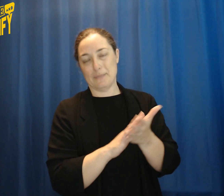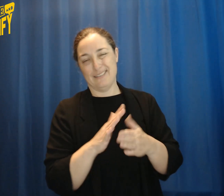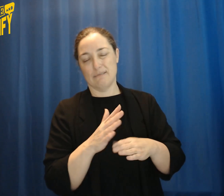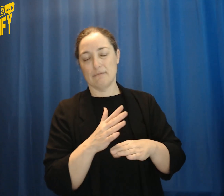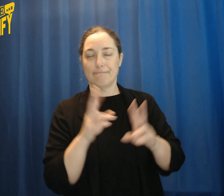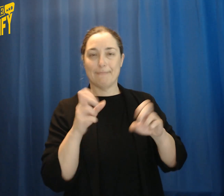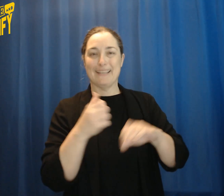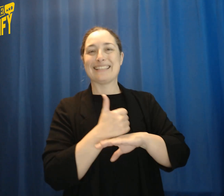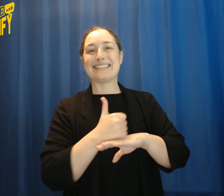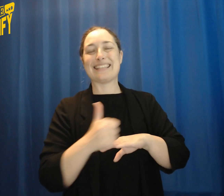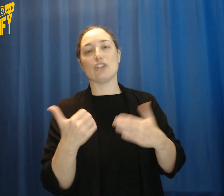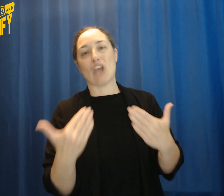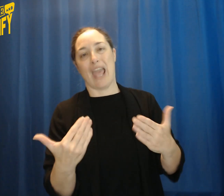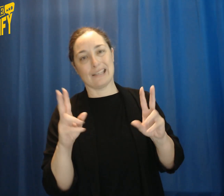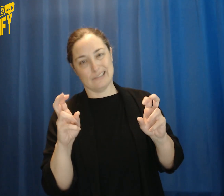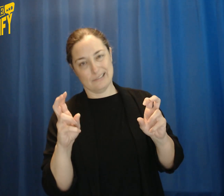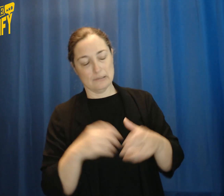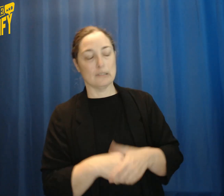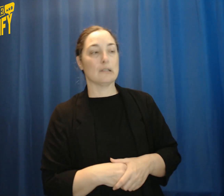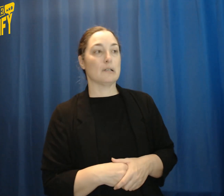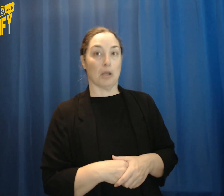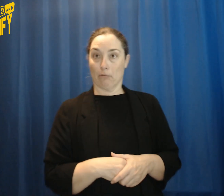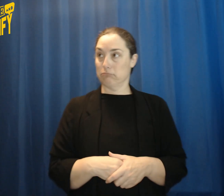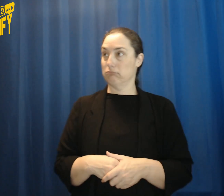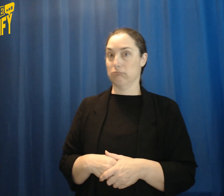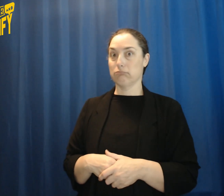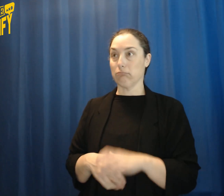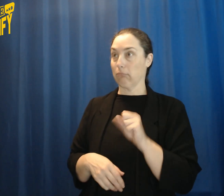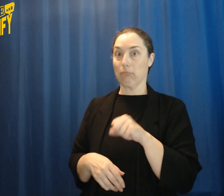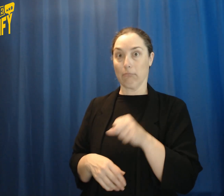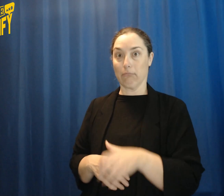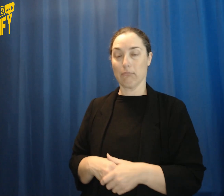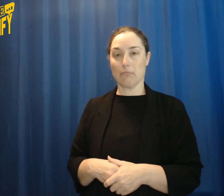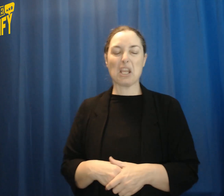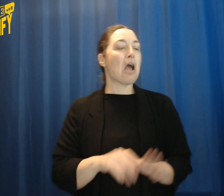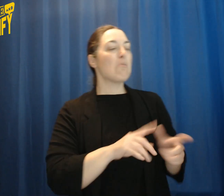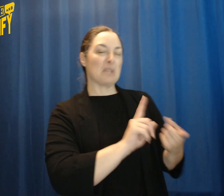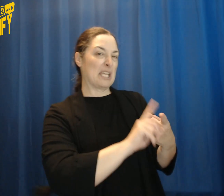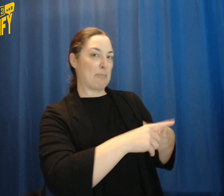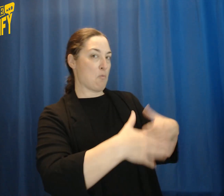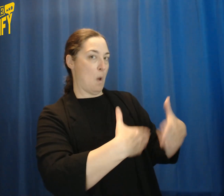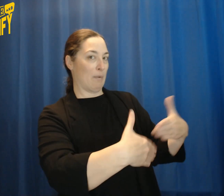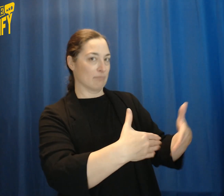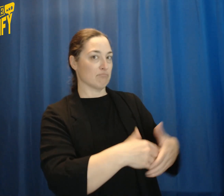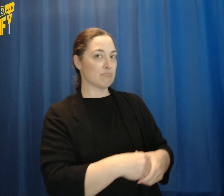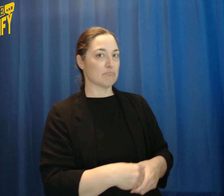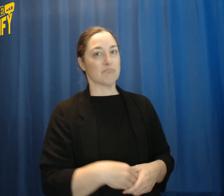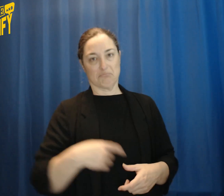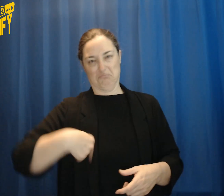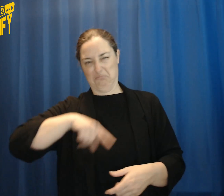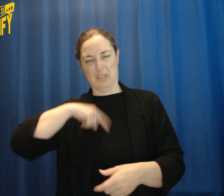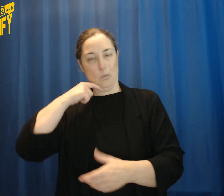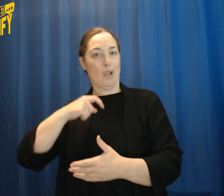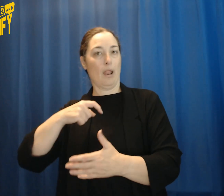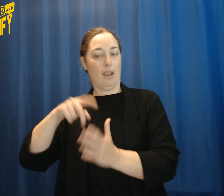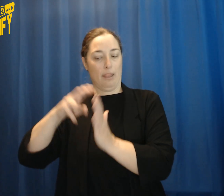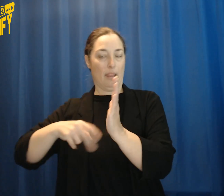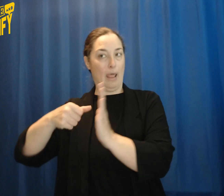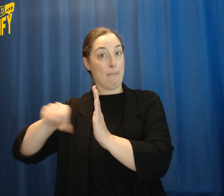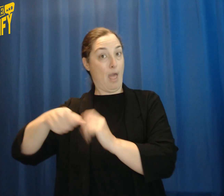mechanist. And I said, oh, my word, I would. She goes, look, just keep doing what you're doing. we'll put the application in and we'll see